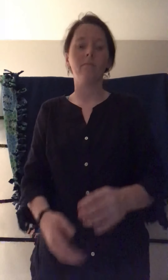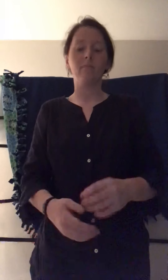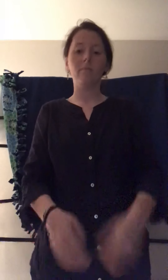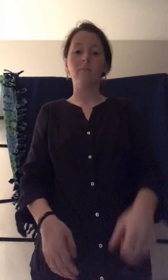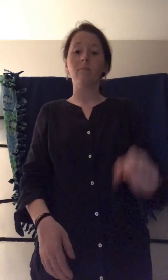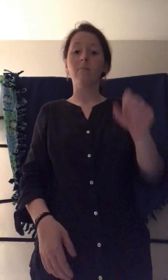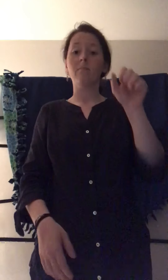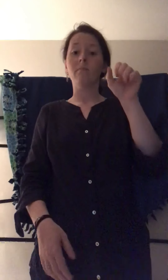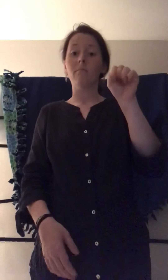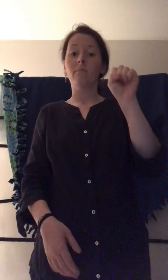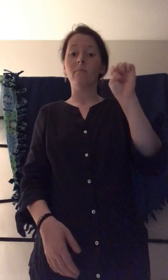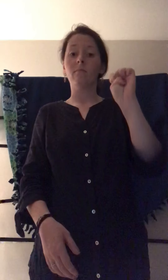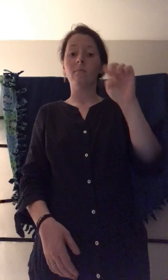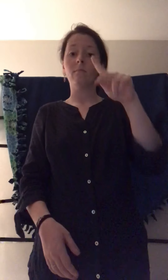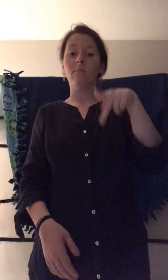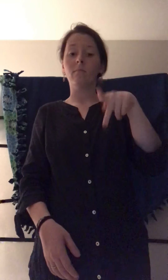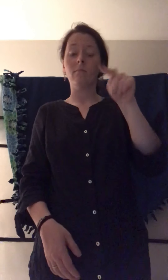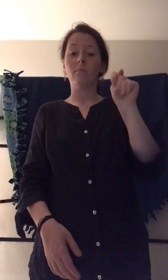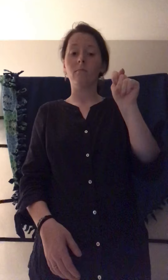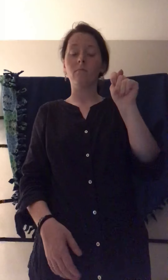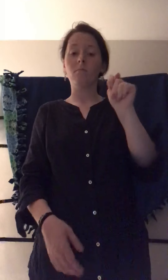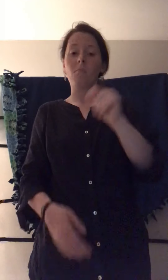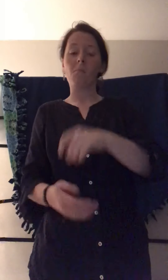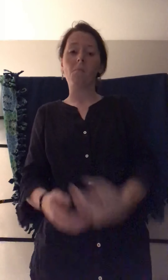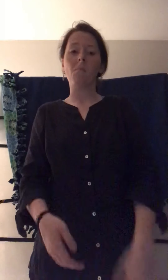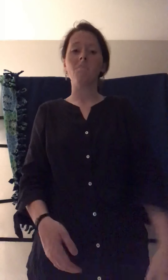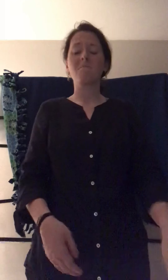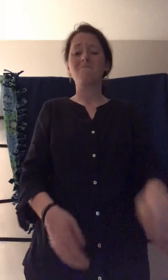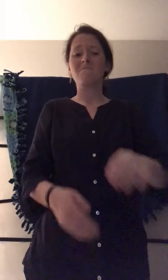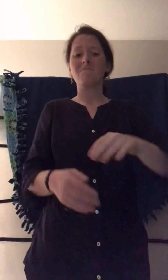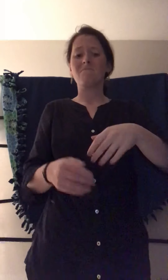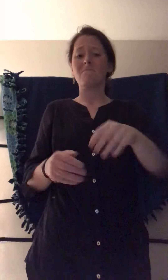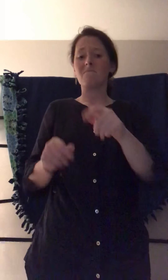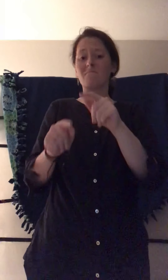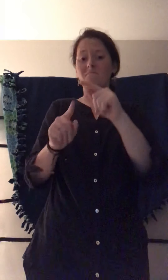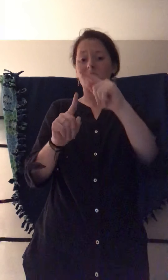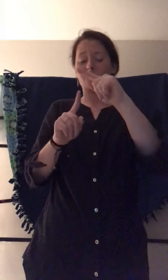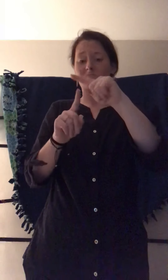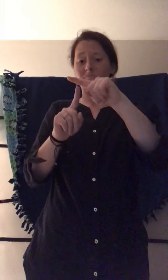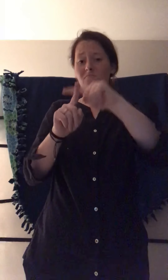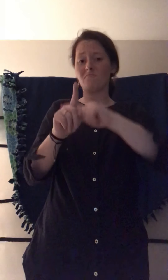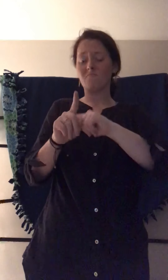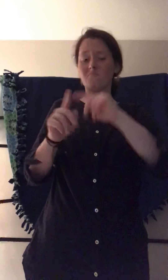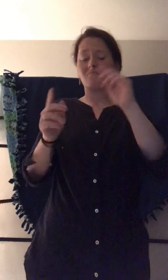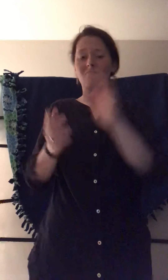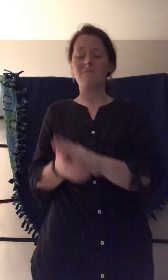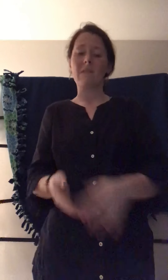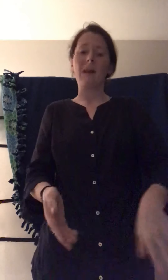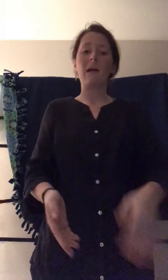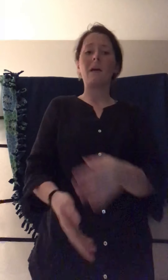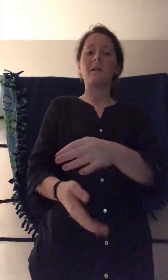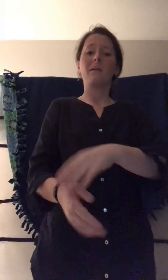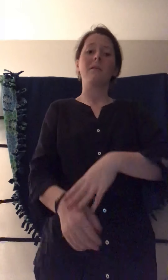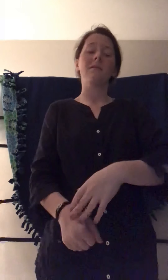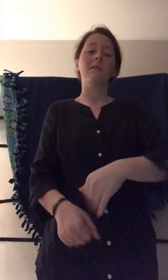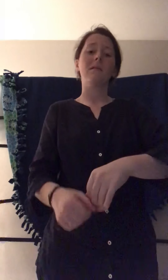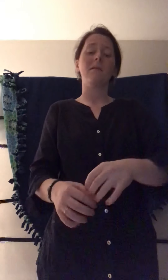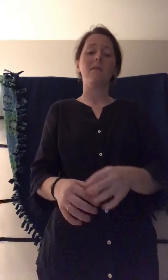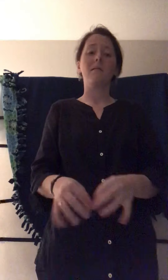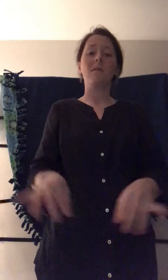September marks the peak of the Atlantic hurricane season, which extends from June through November. That uncertain time of year where we await the next big storm to see